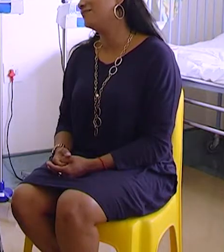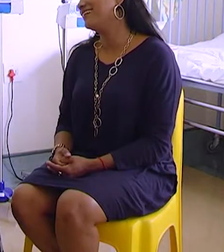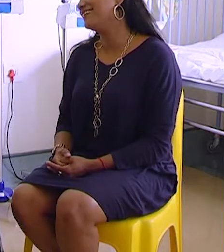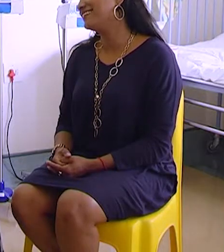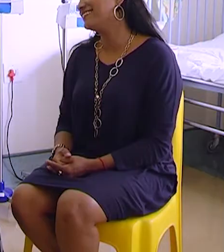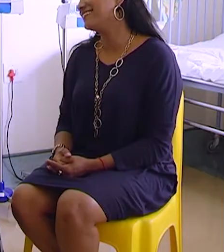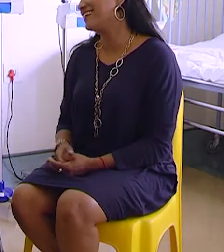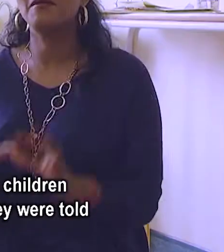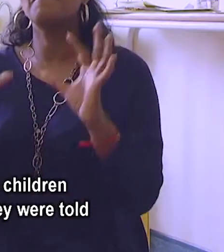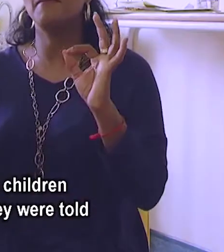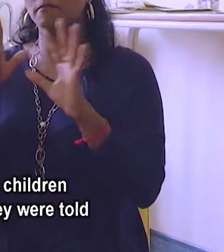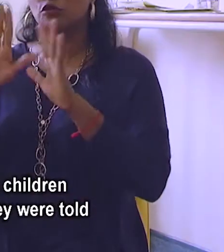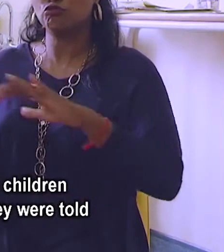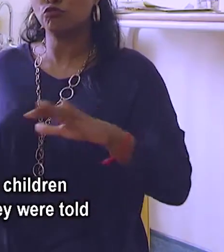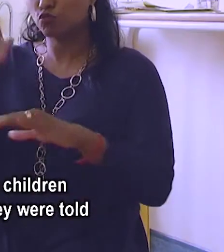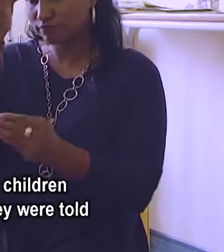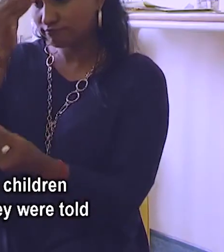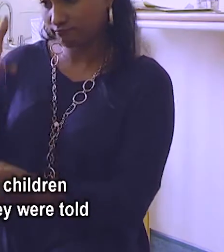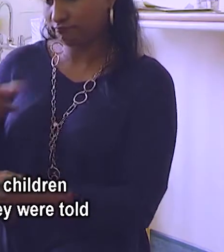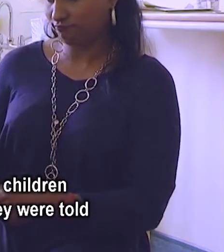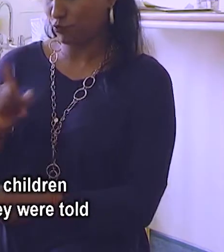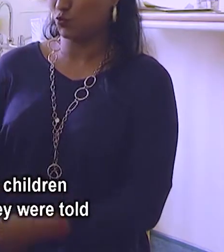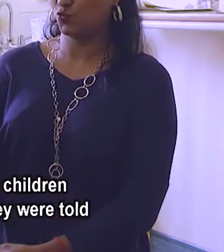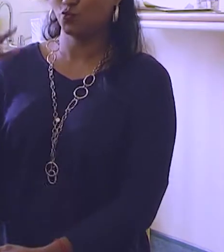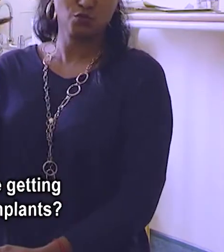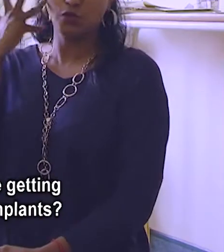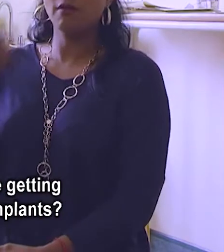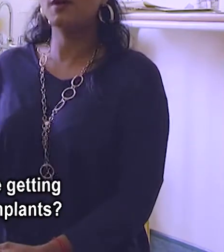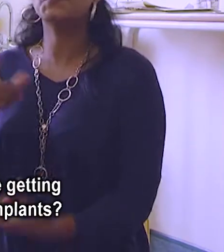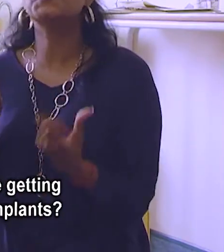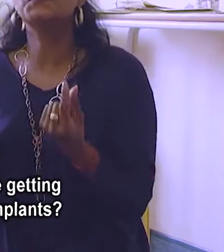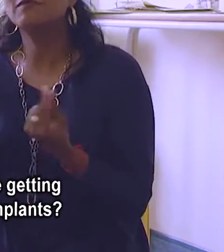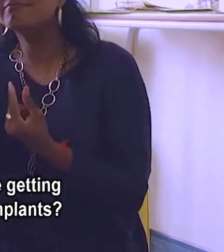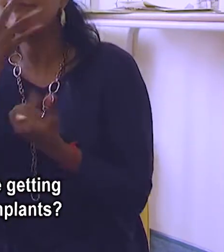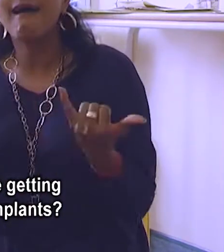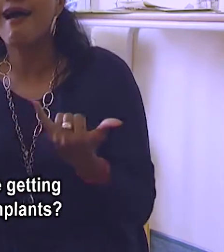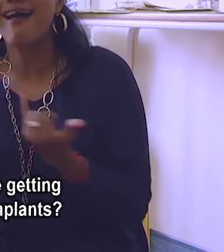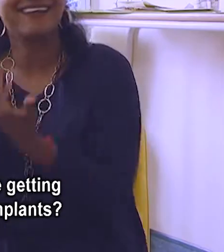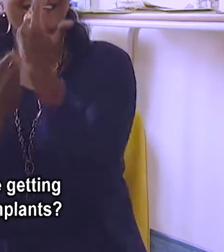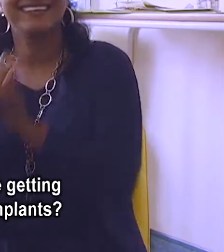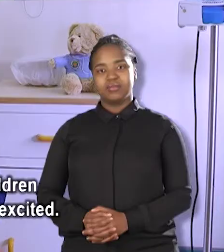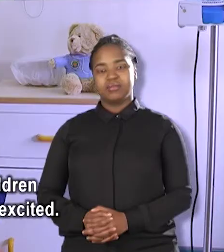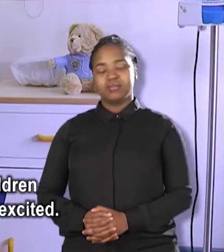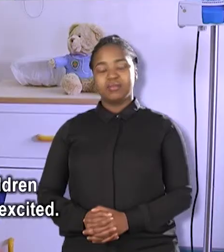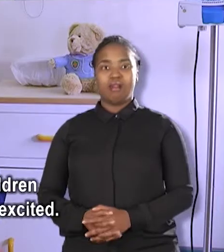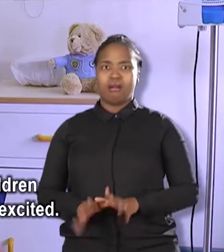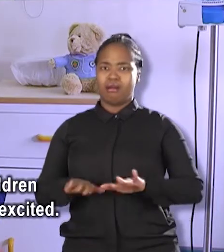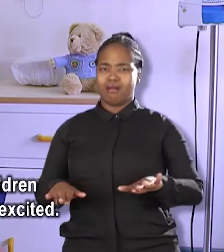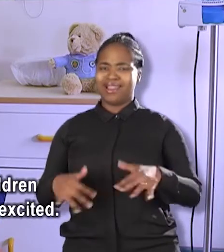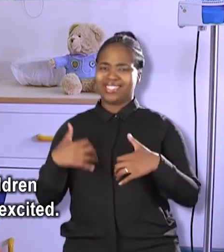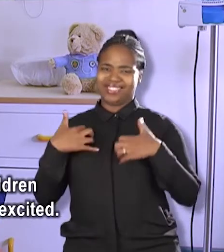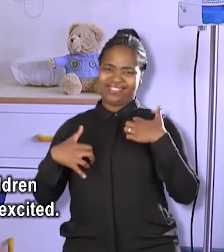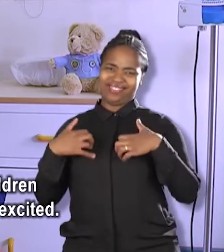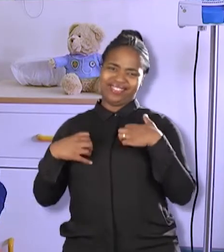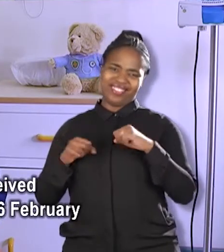Inside my closet. How did the children react when they were told they will be getting cochlear implants? The children are